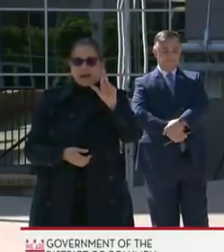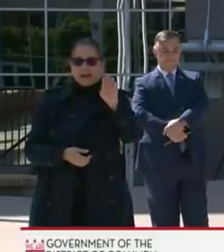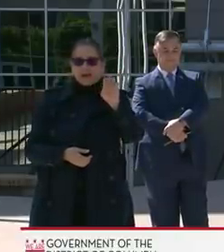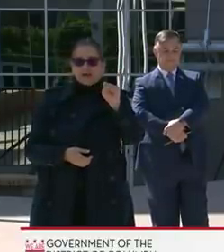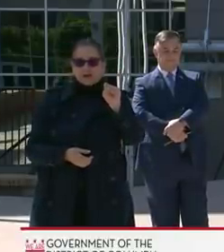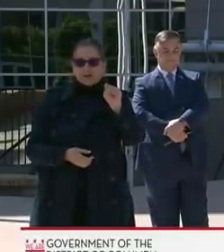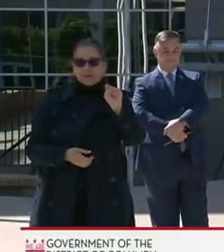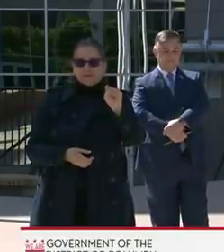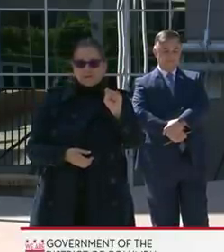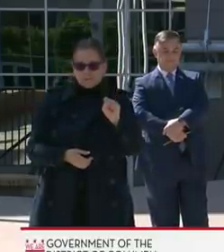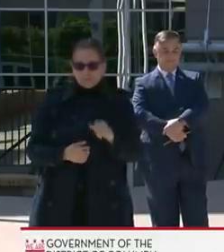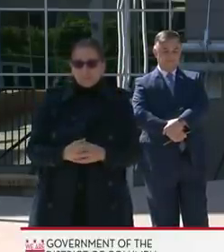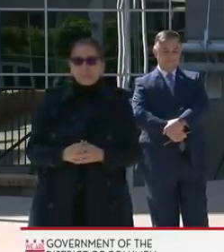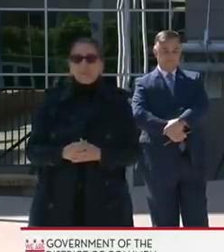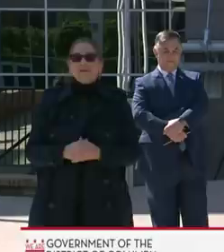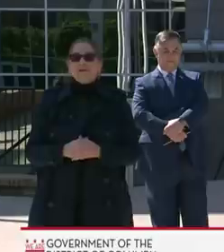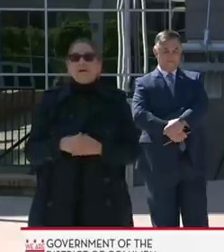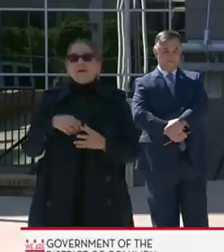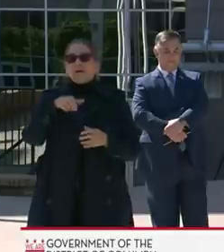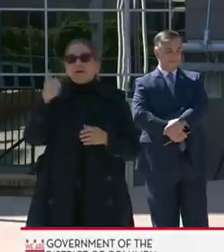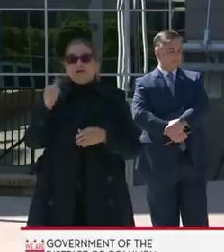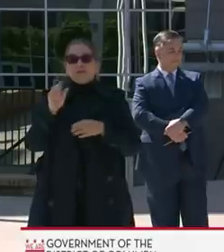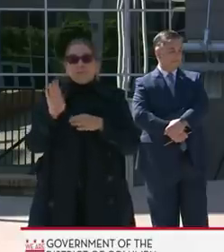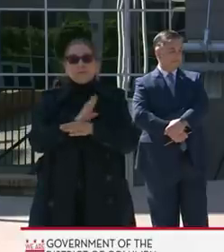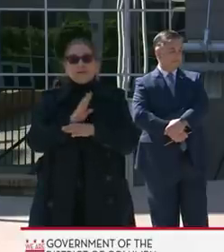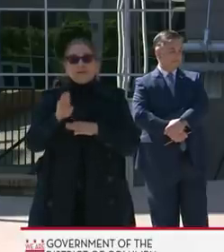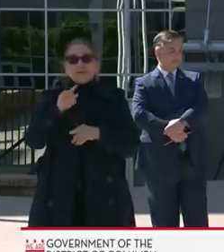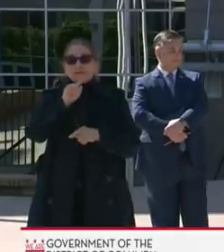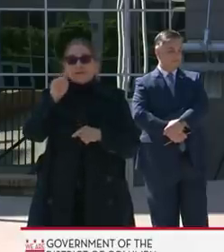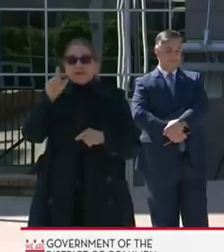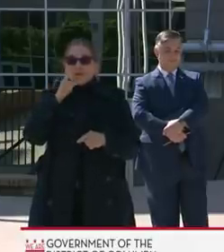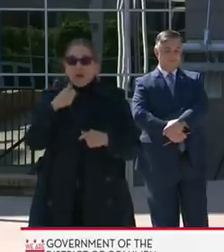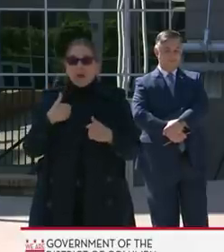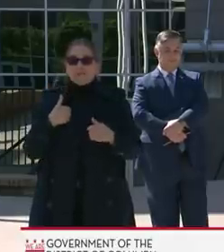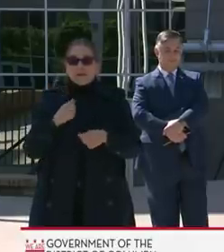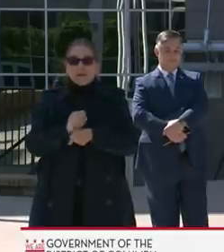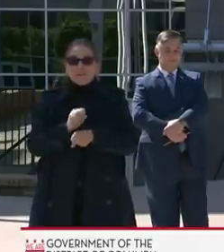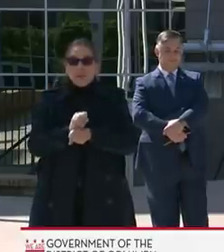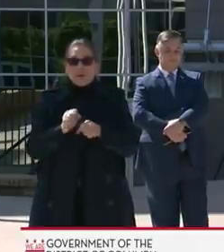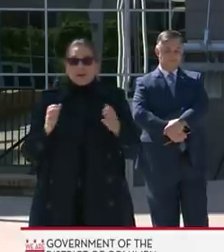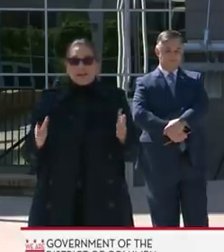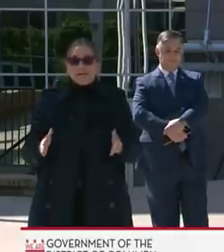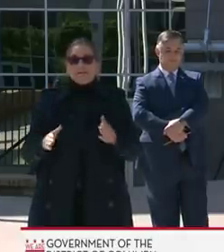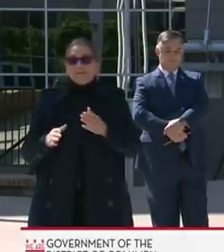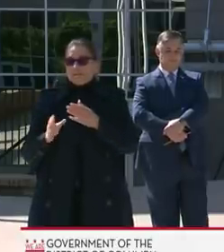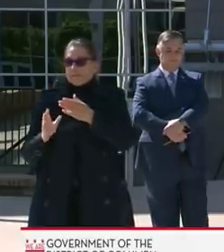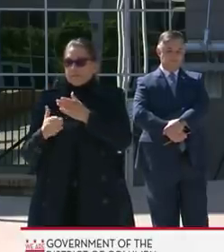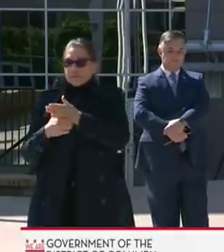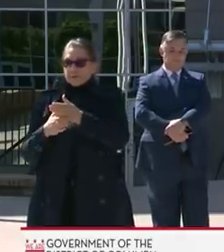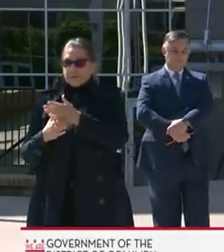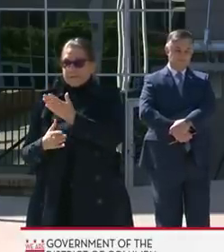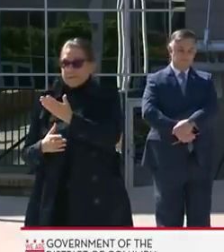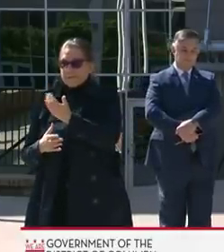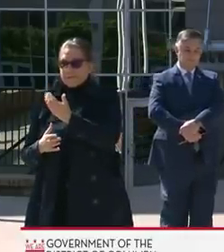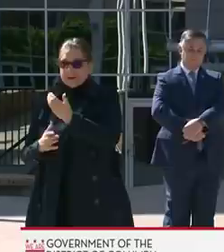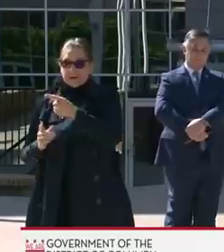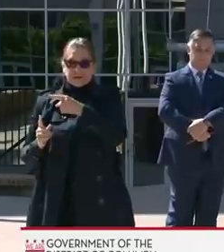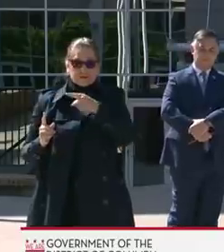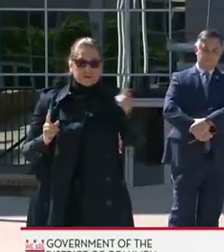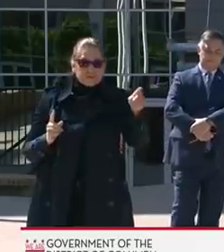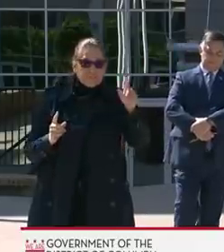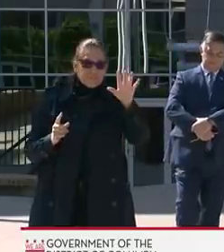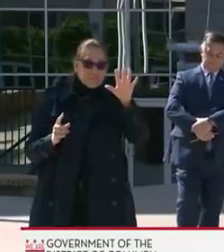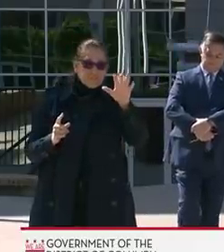between 50 and 500 have to provide up to 2 weeks safe and sick leave to their